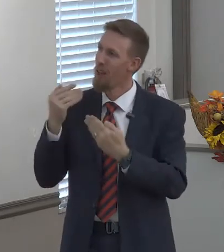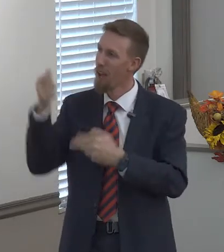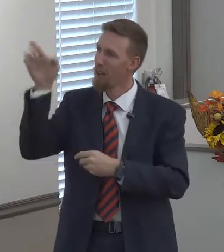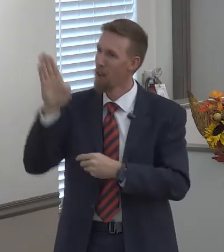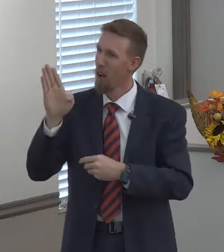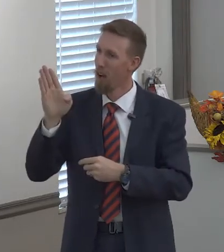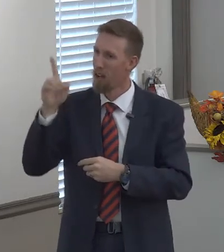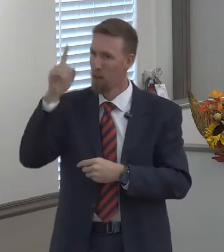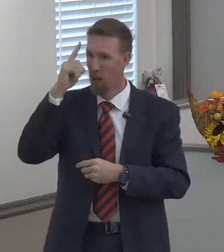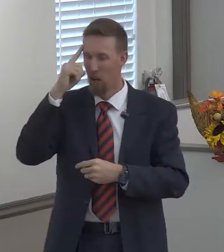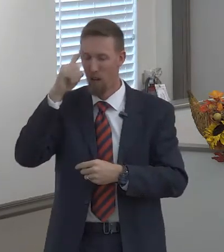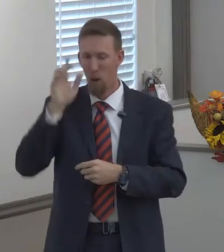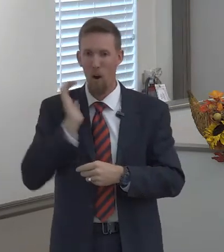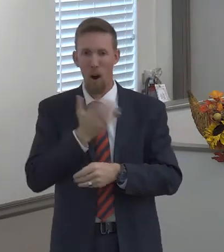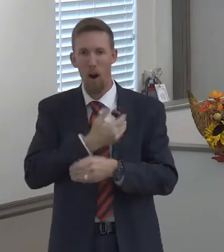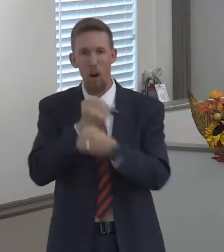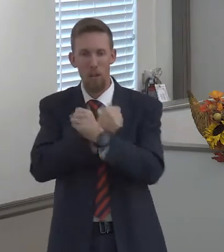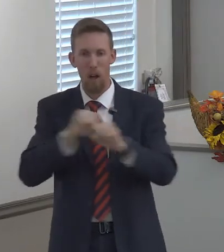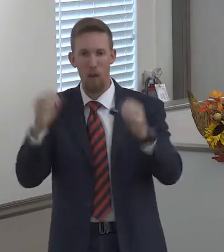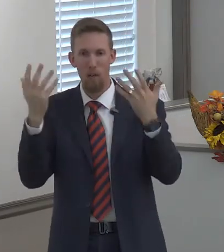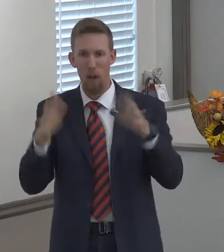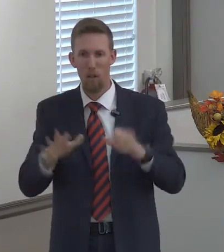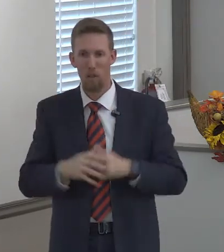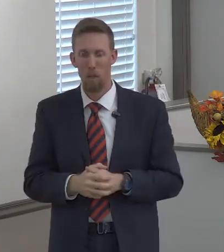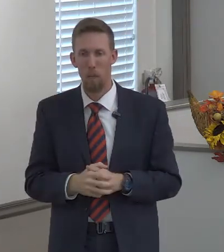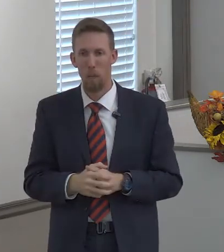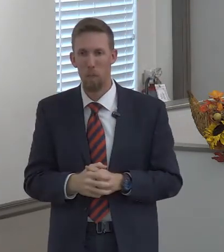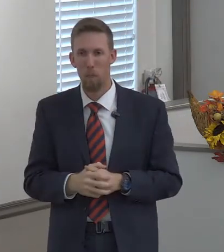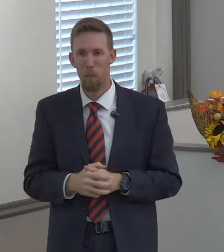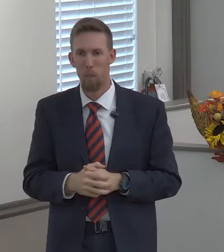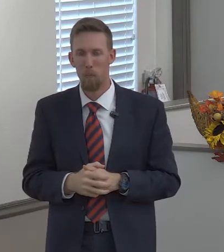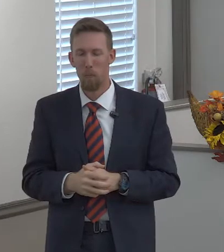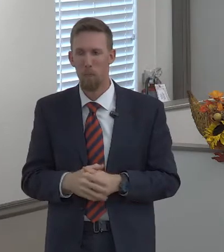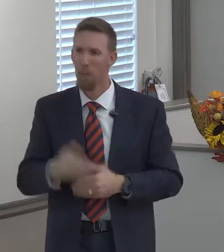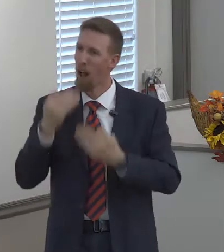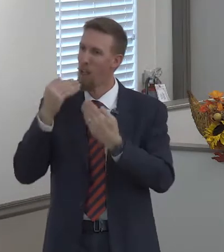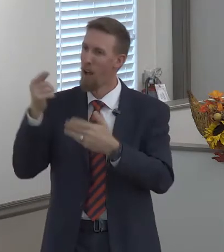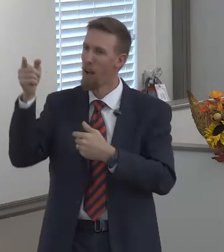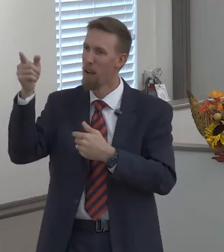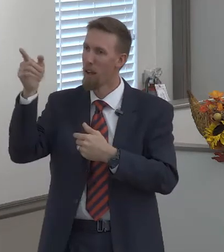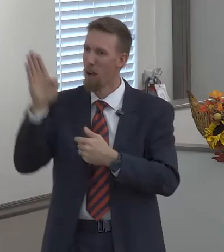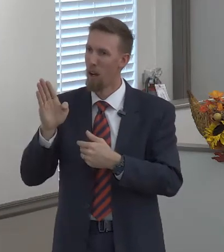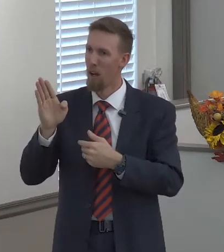You find out real quick, being a parent and a grandparent, you don't have to teach these kids to do bad.